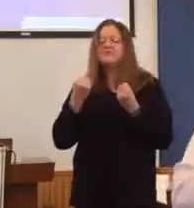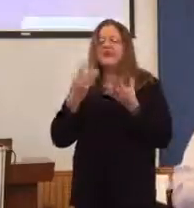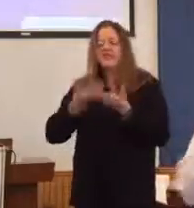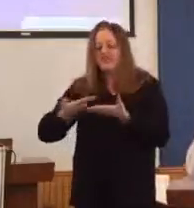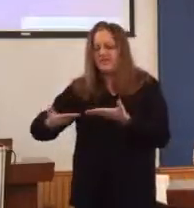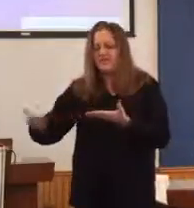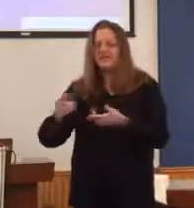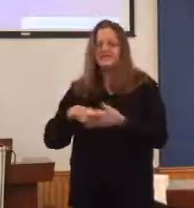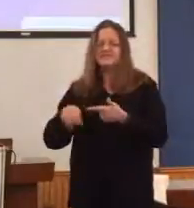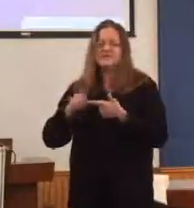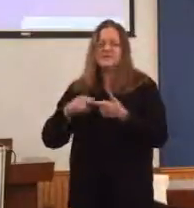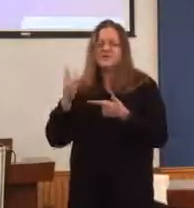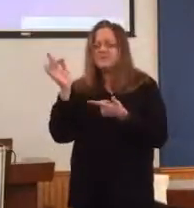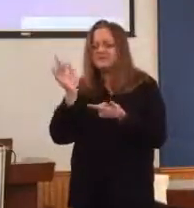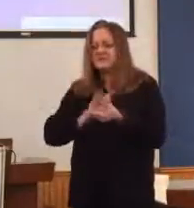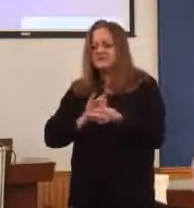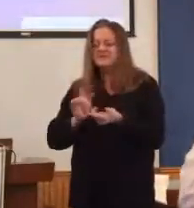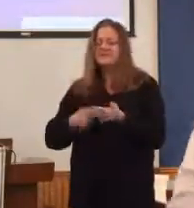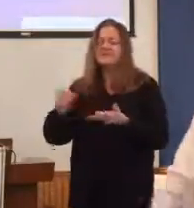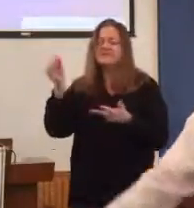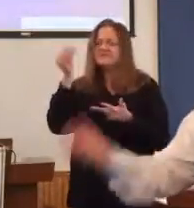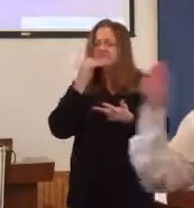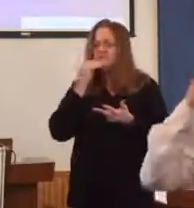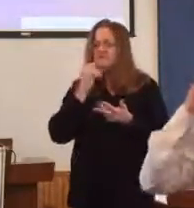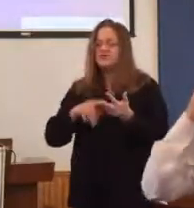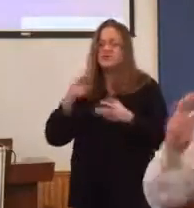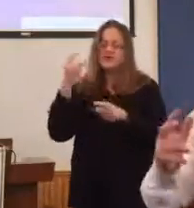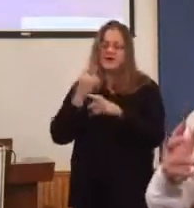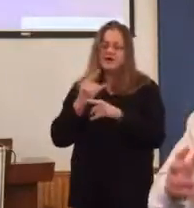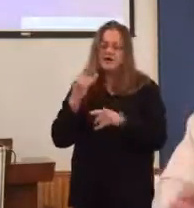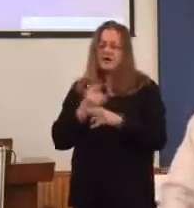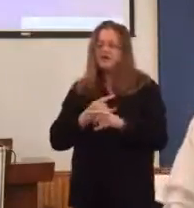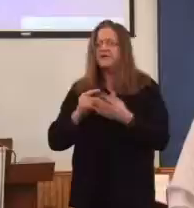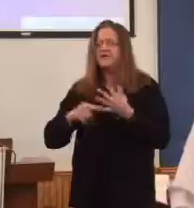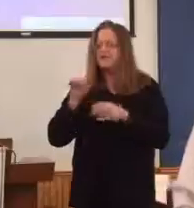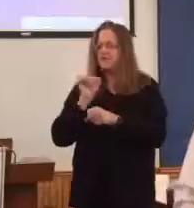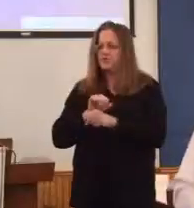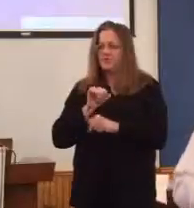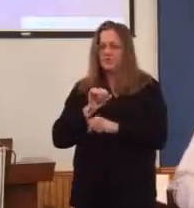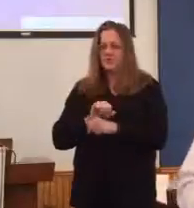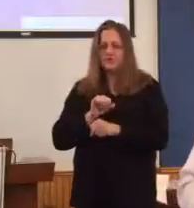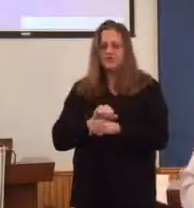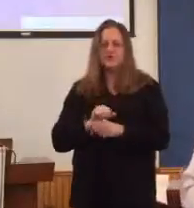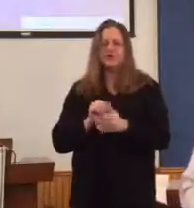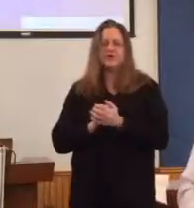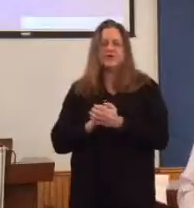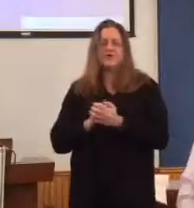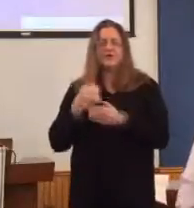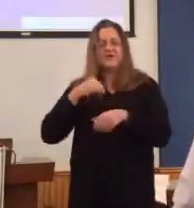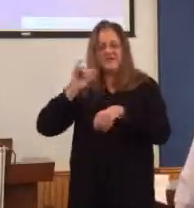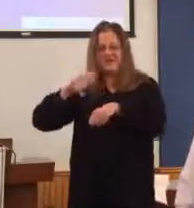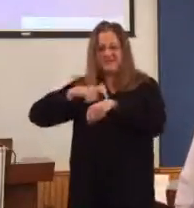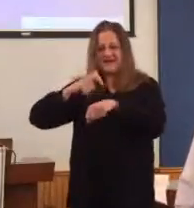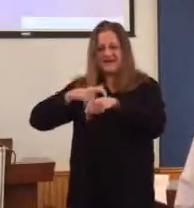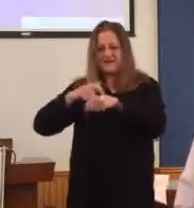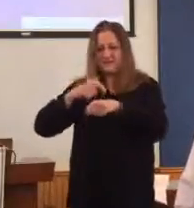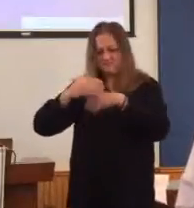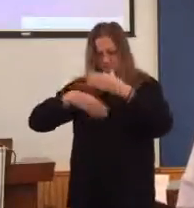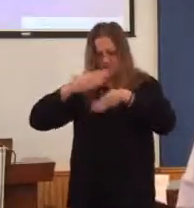fill it with drugs. We fill it with food. We fill it with alcohol. We fill it with work. We fill it with social media.